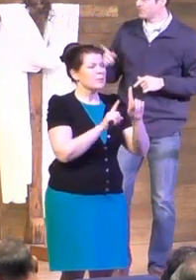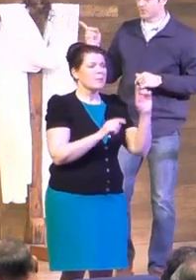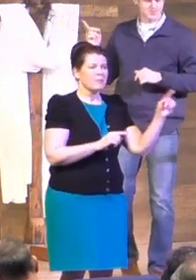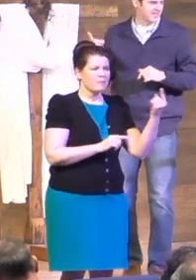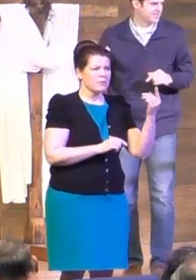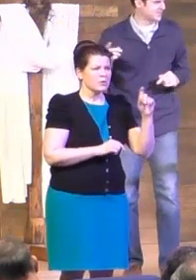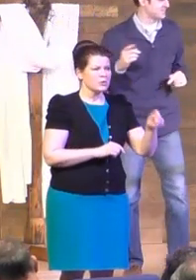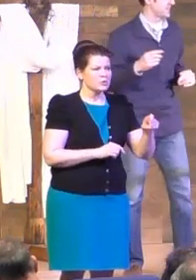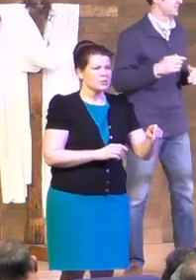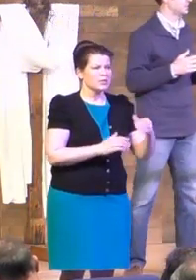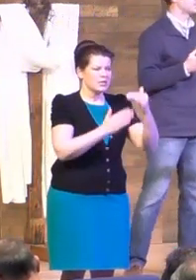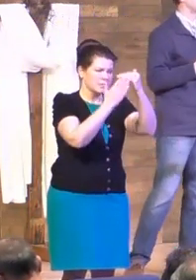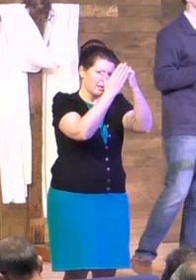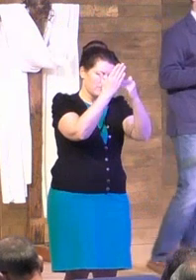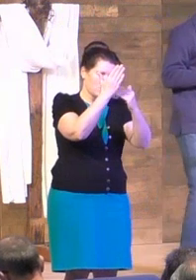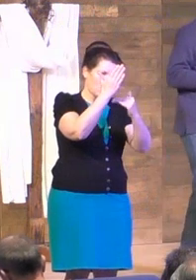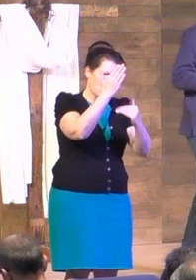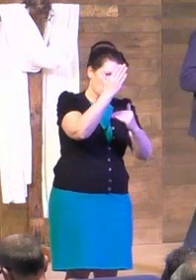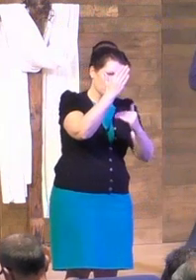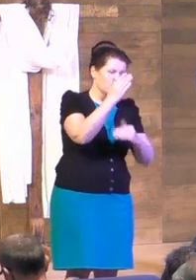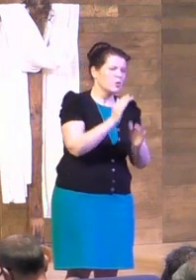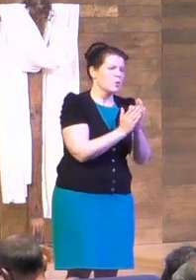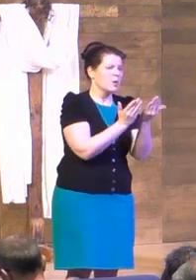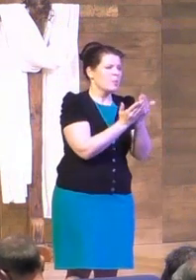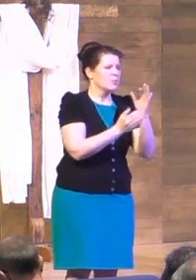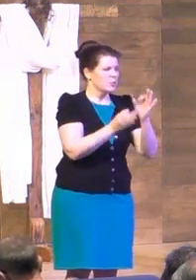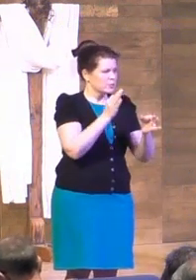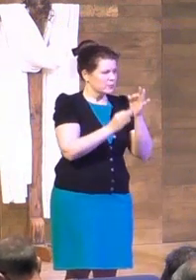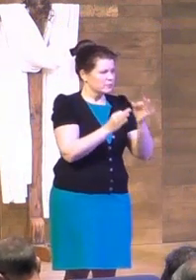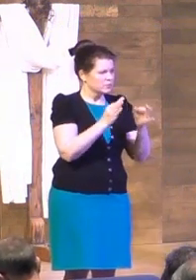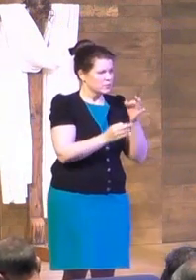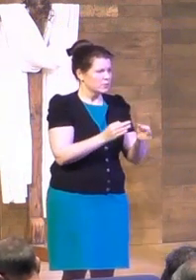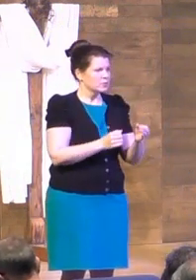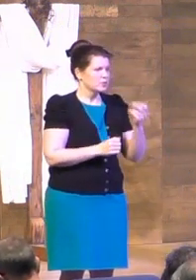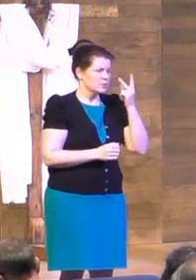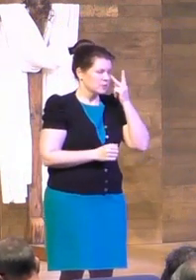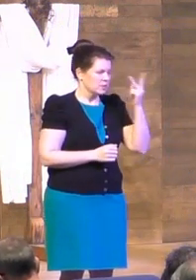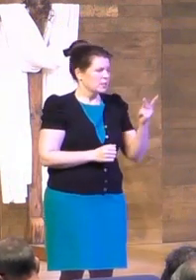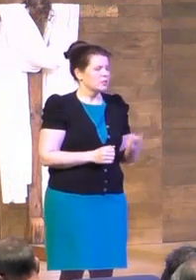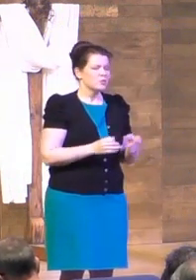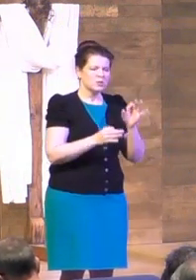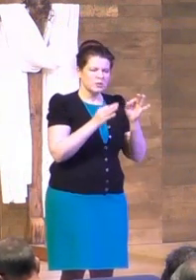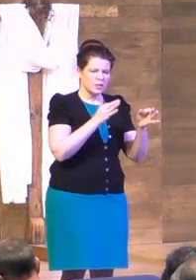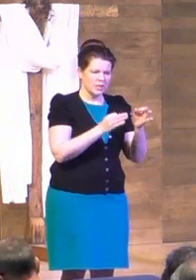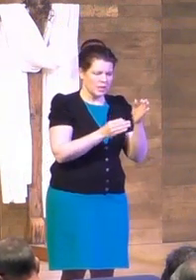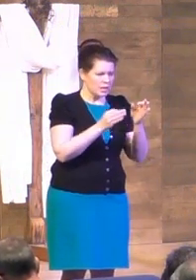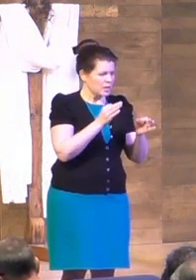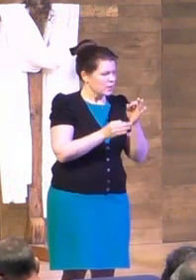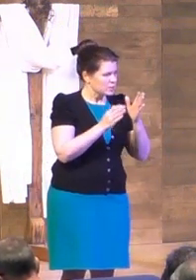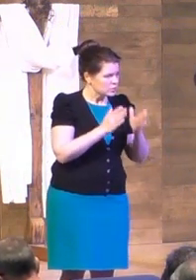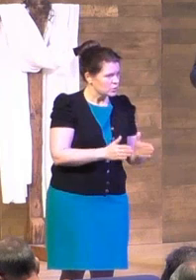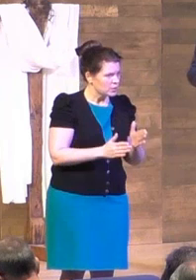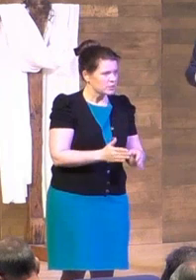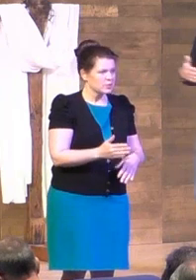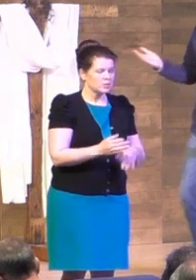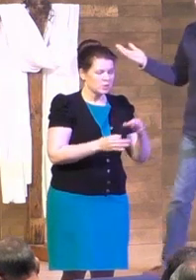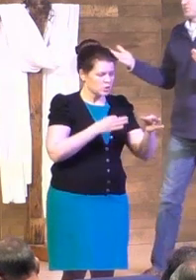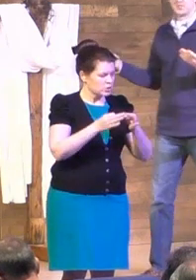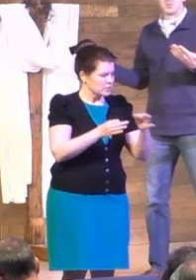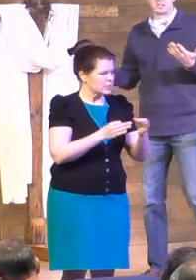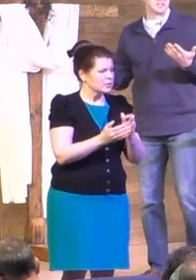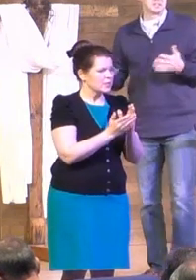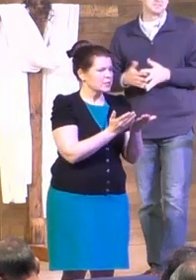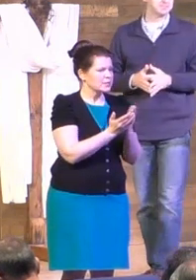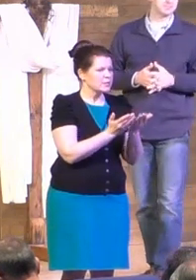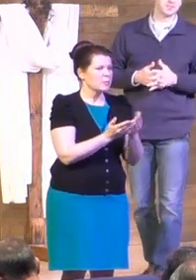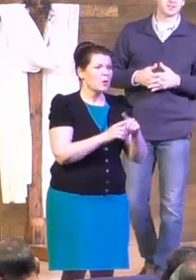we'll pull up slides here in a second and look at some of the judges that have been mentioned in this book. But you need to know that Dan has already basically told you the